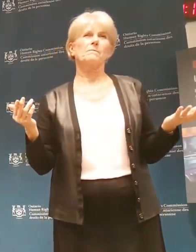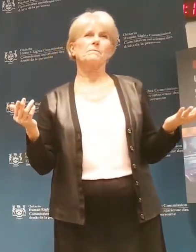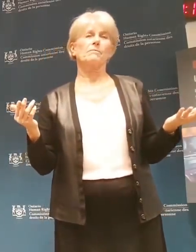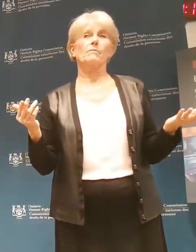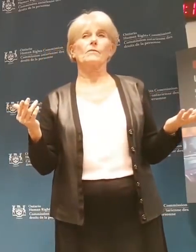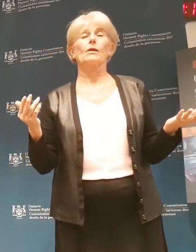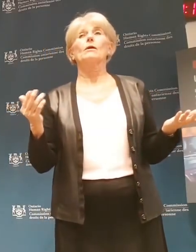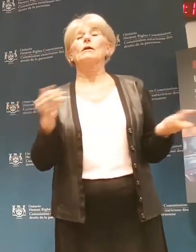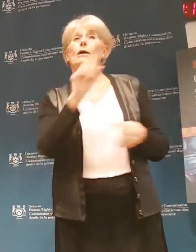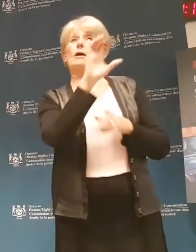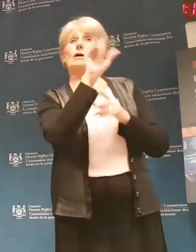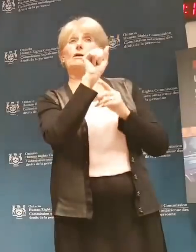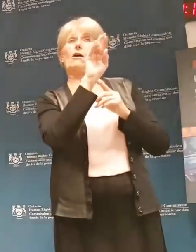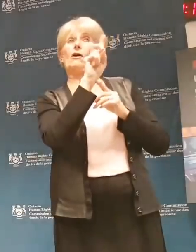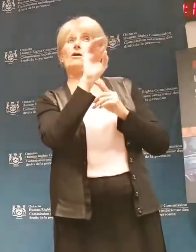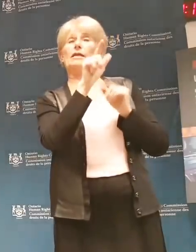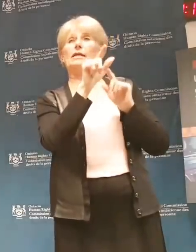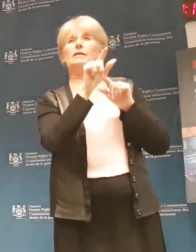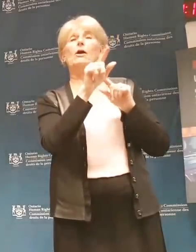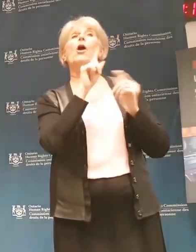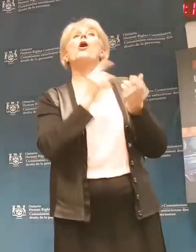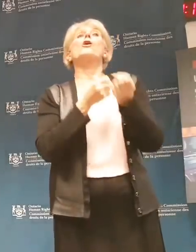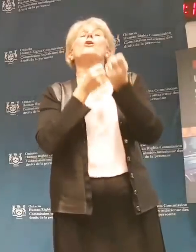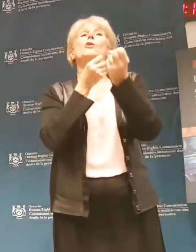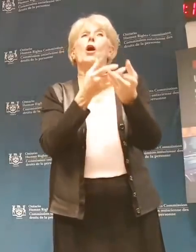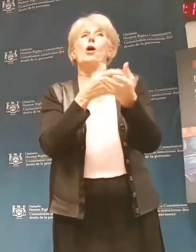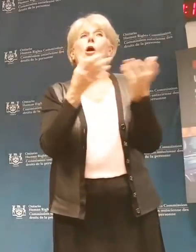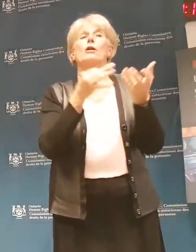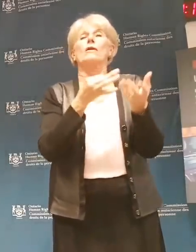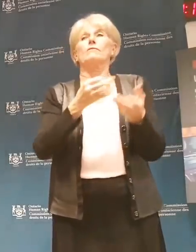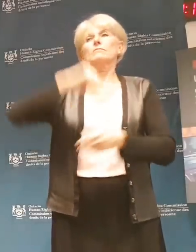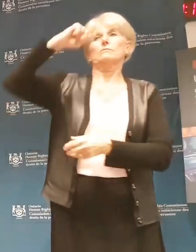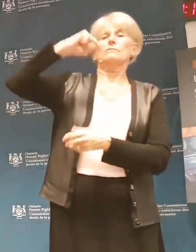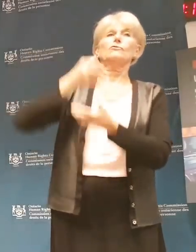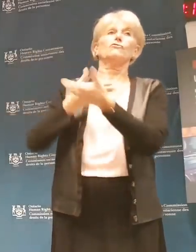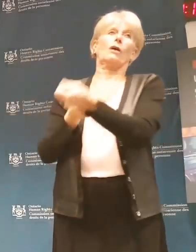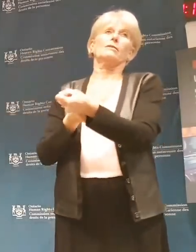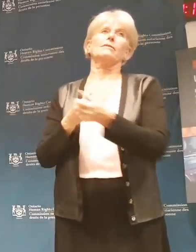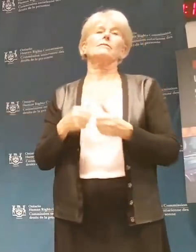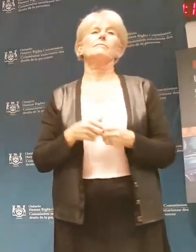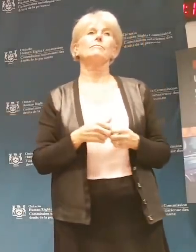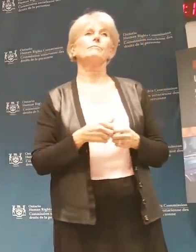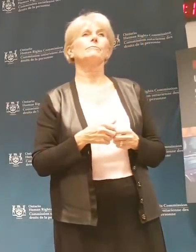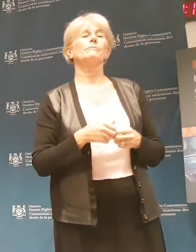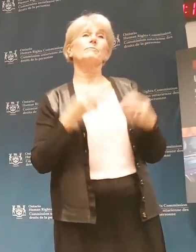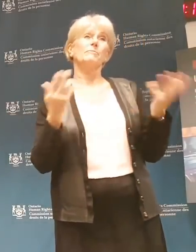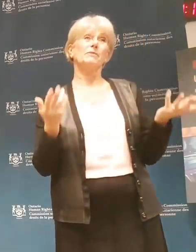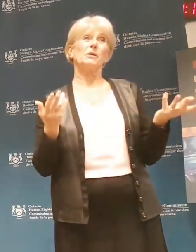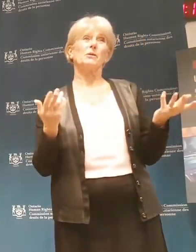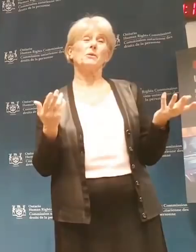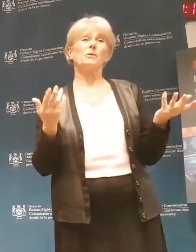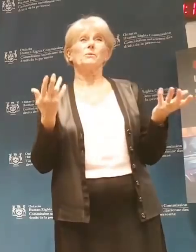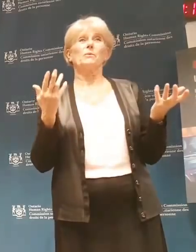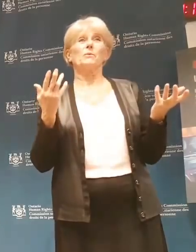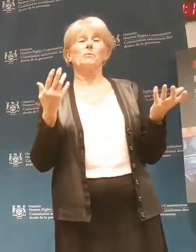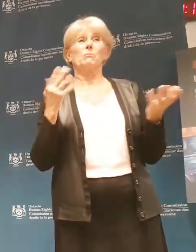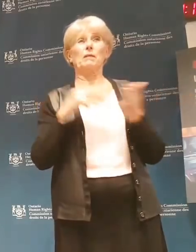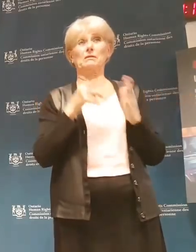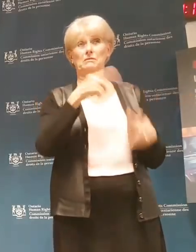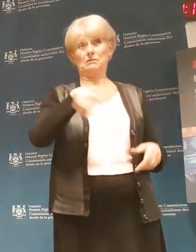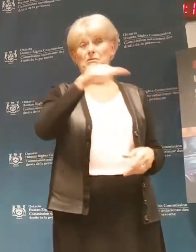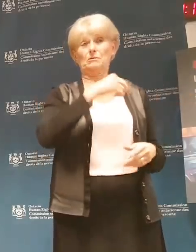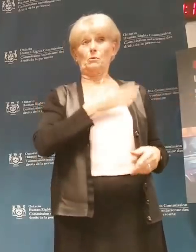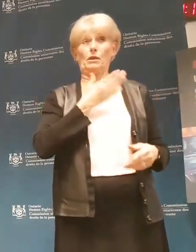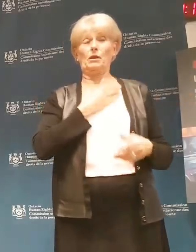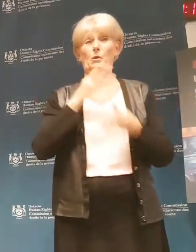we know is that carding has caused a lot of distrust within communities, which makes them less likely to cooperate